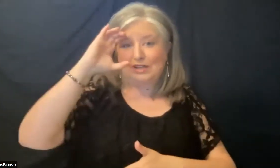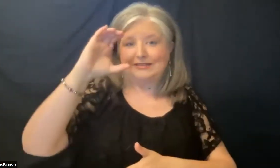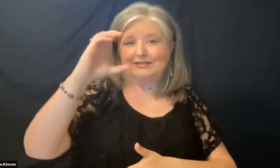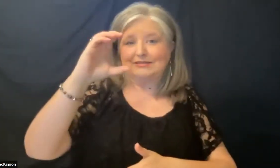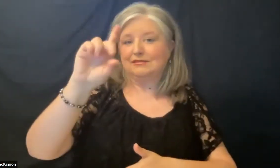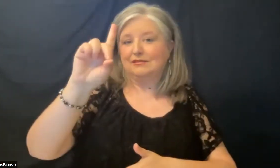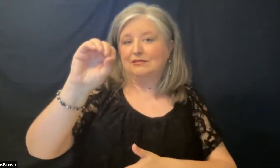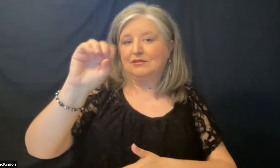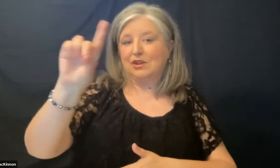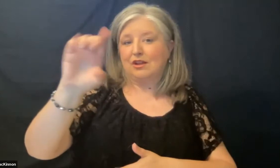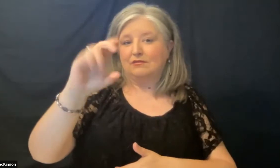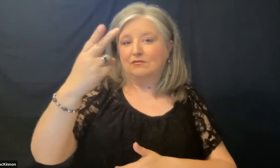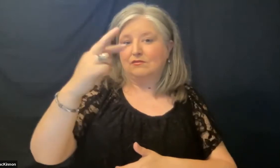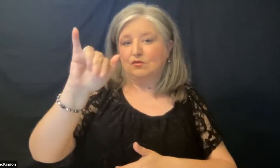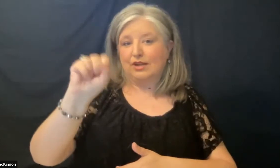The first performer is Chris Dodd.